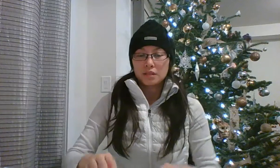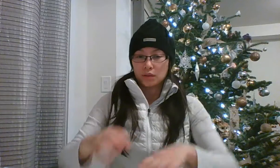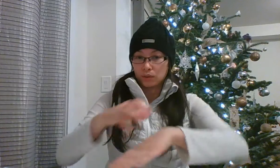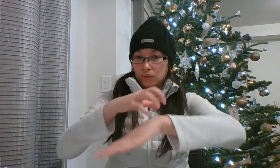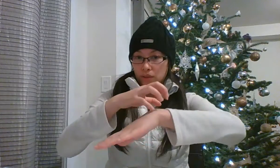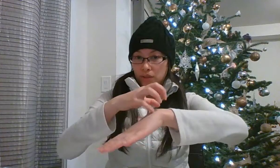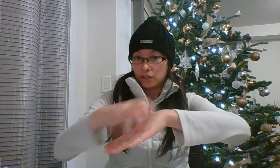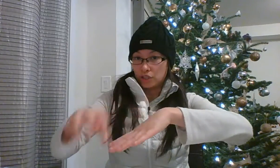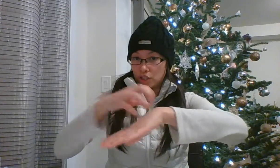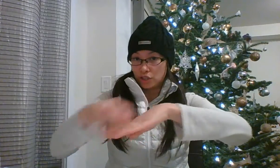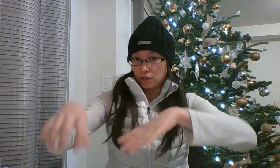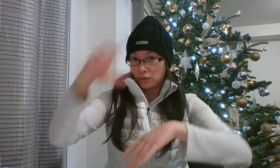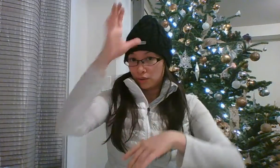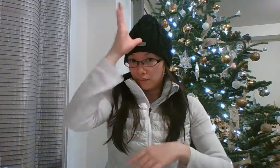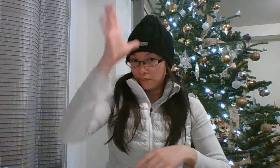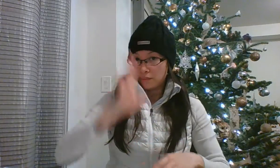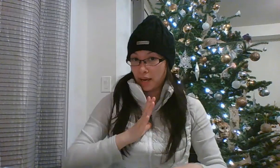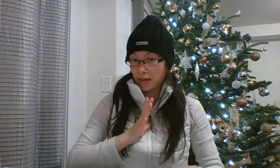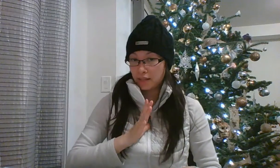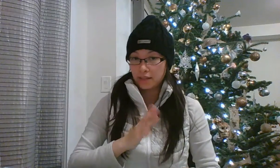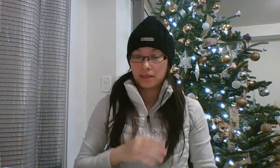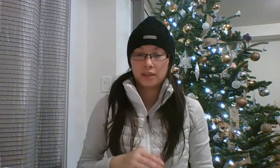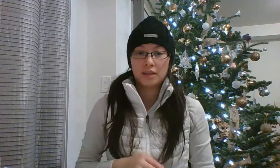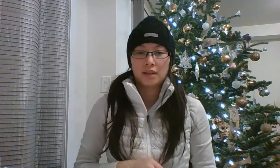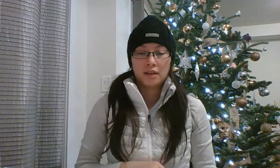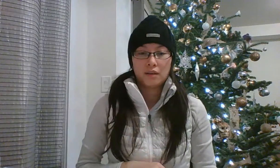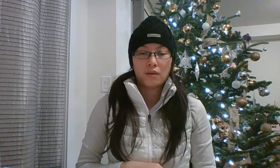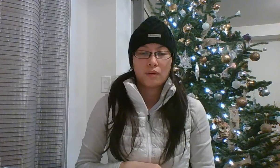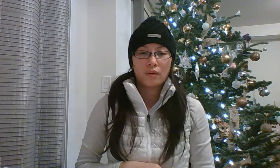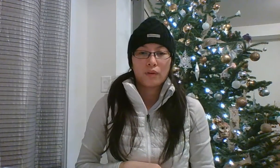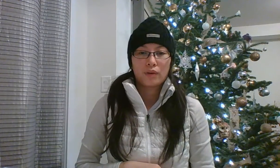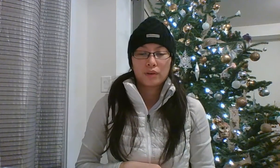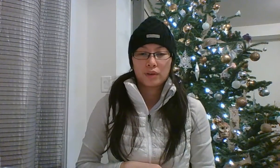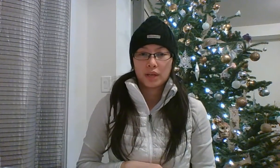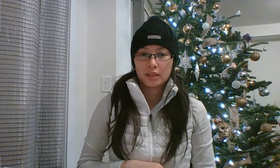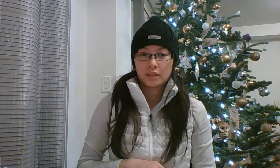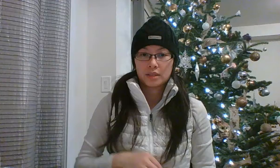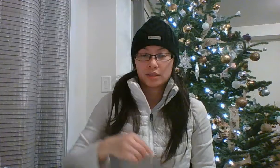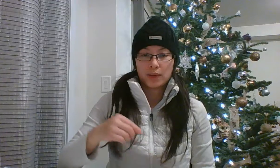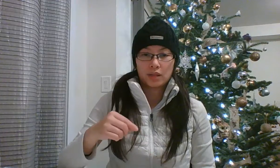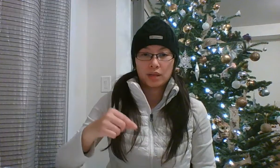So ginger man, or you can spell out